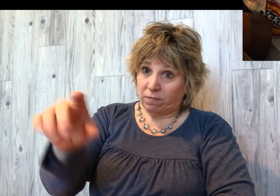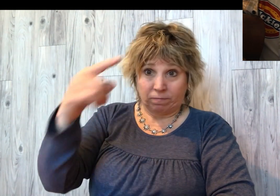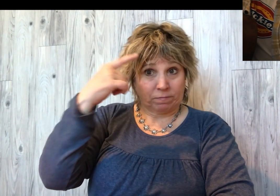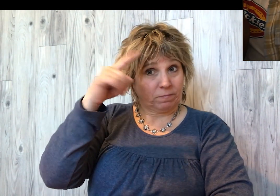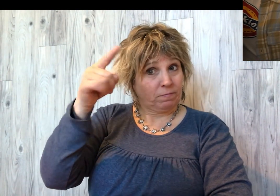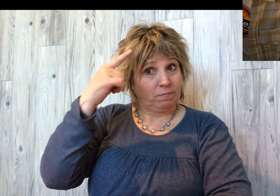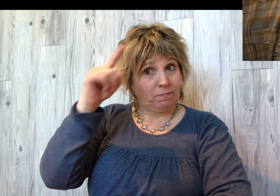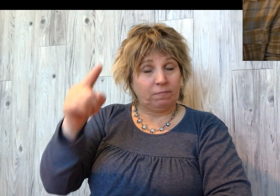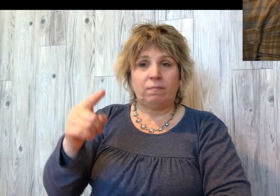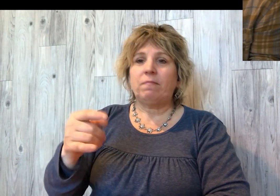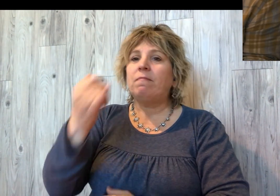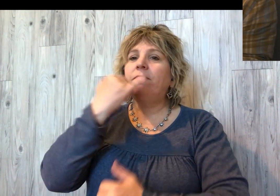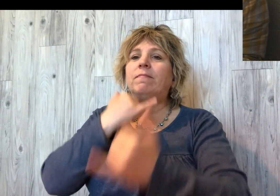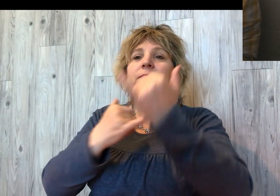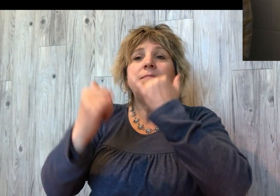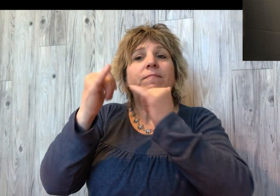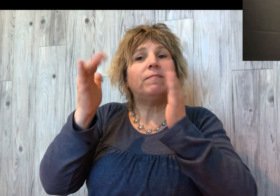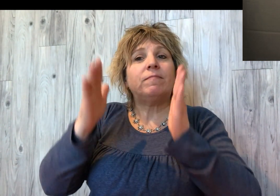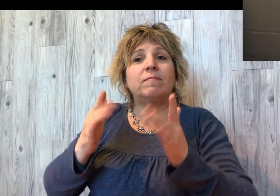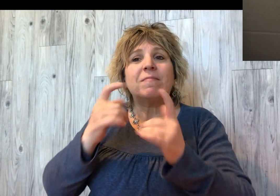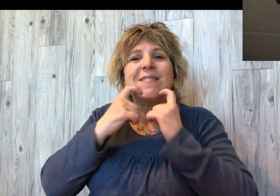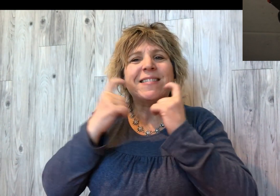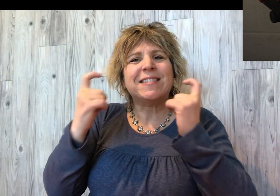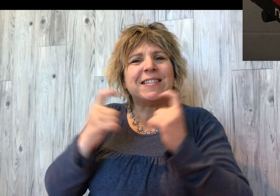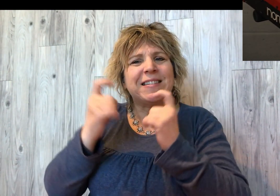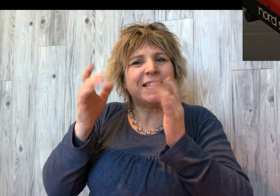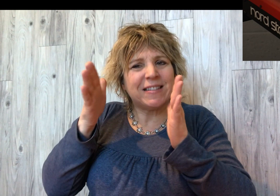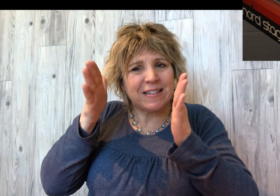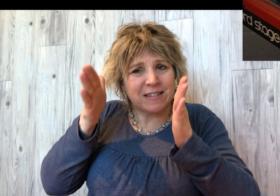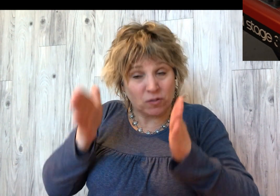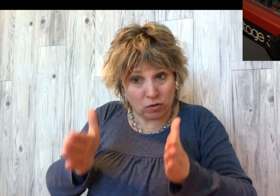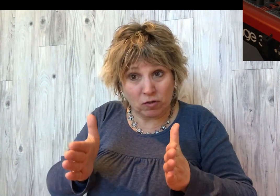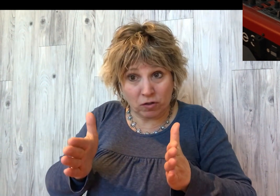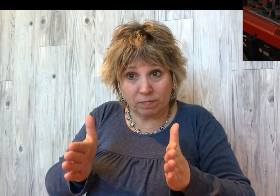They made for sinners.